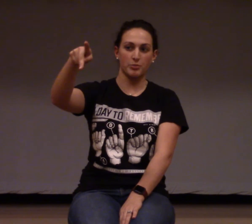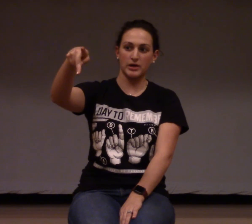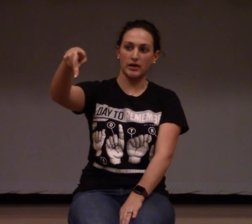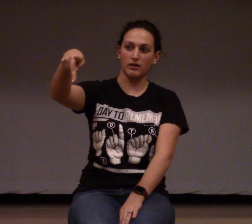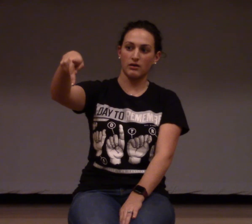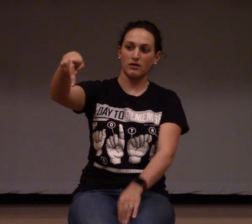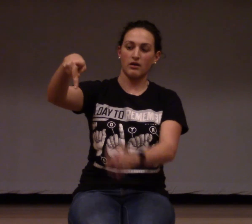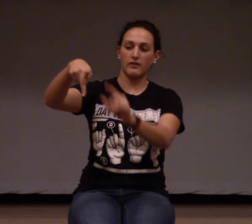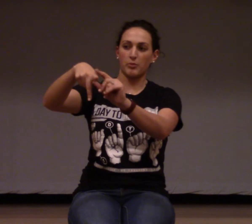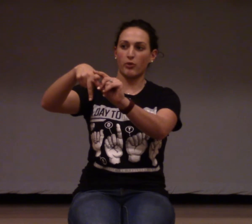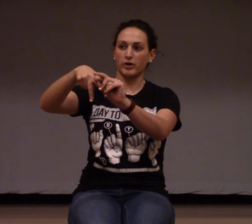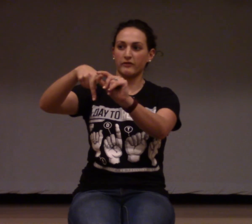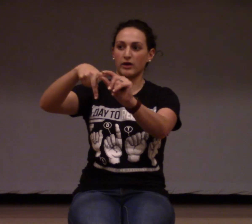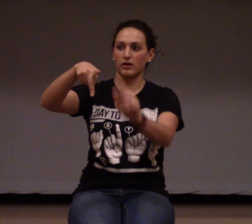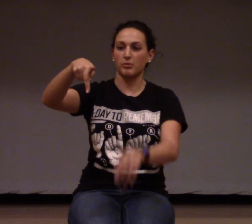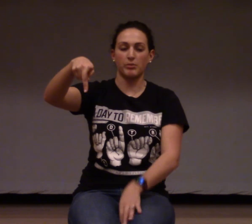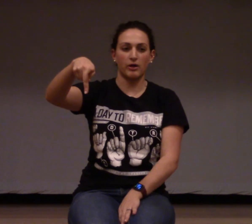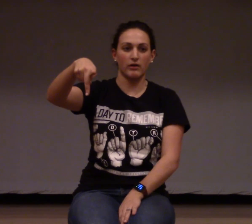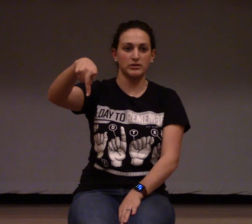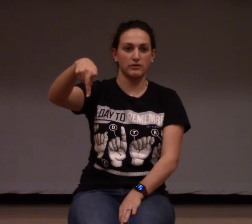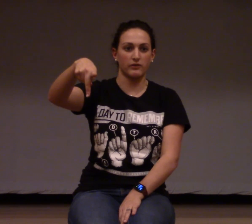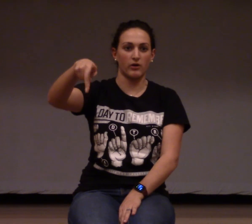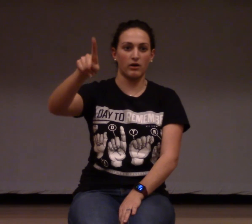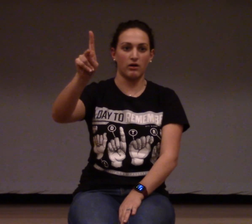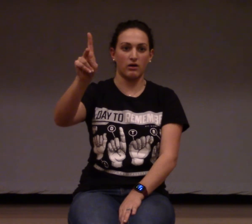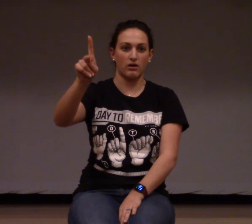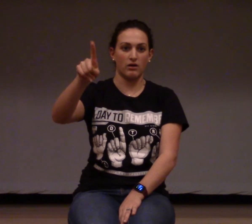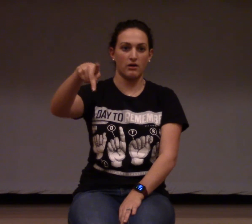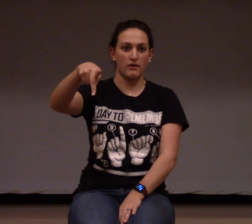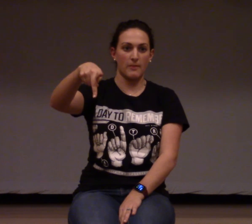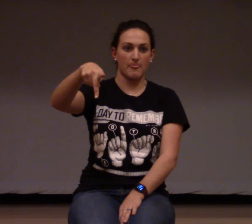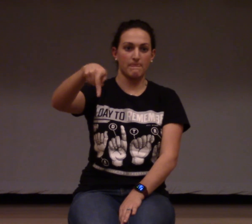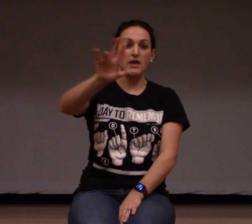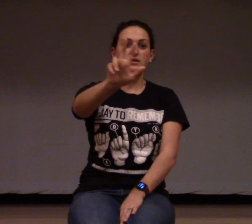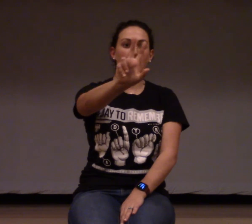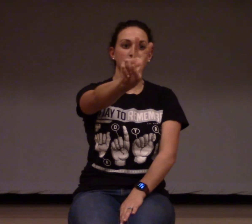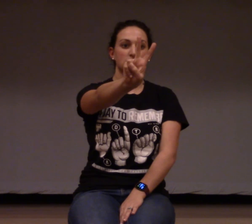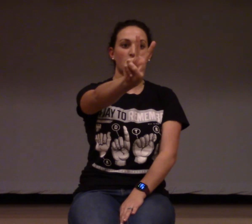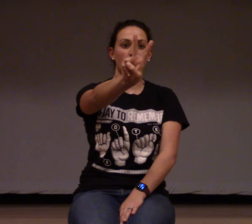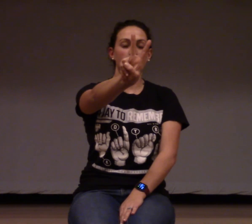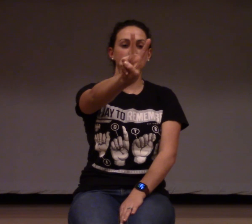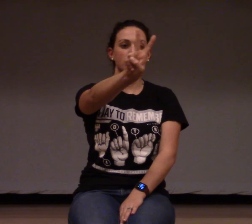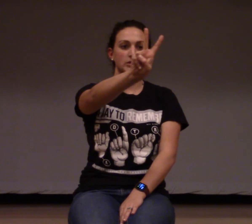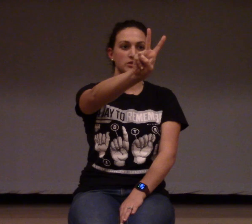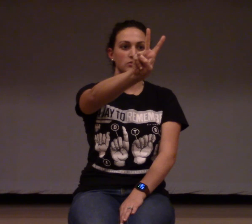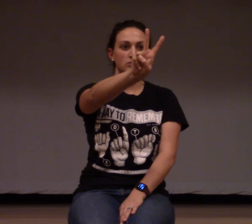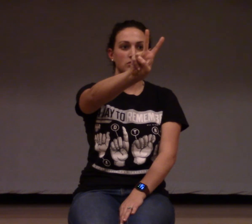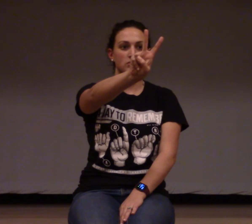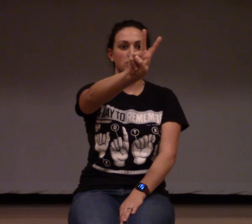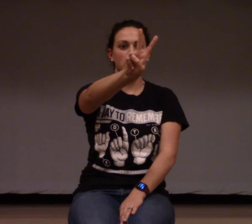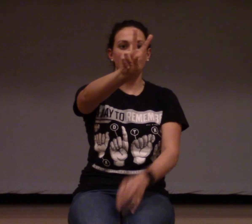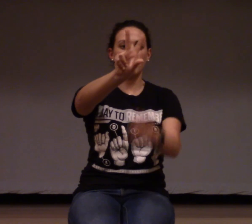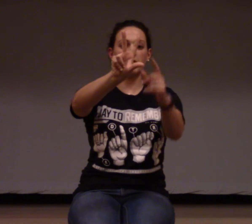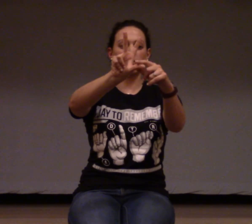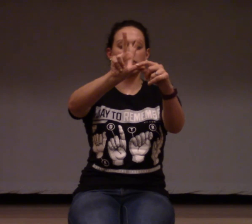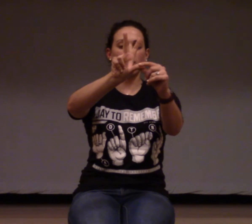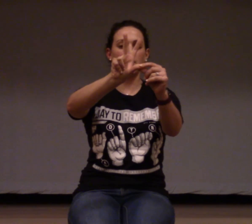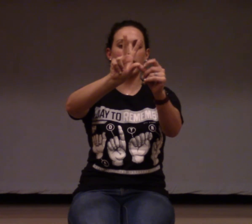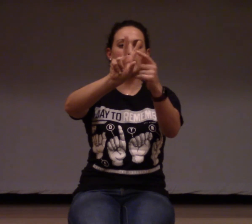P, that pointer finger can be parallel to the floor. Where do you have your thumb? Yes, so it's going to be a 2 with your thumb on your